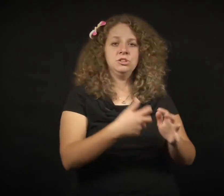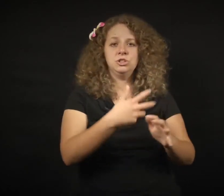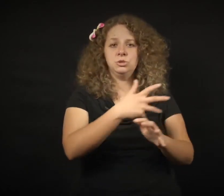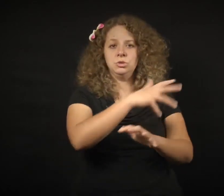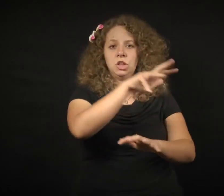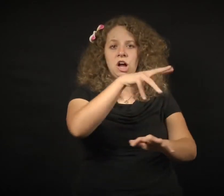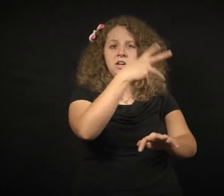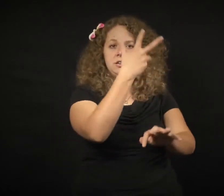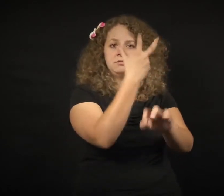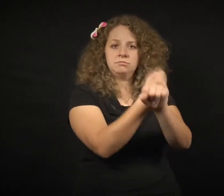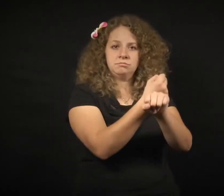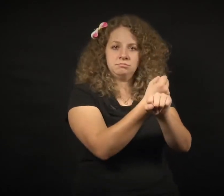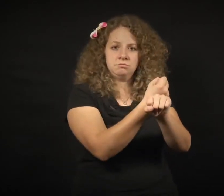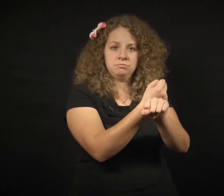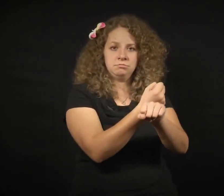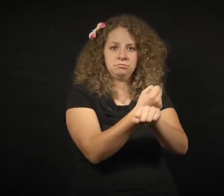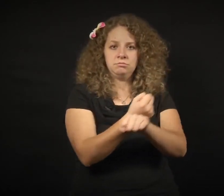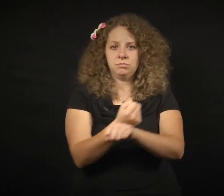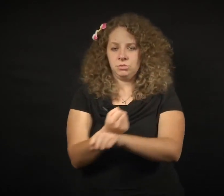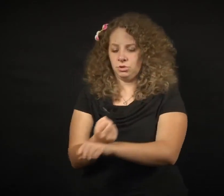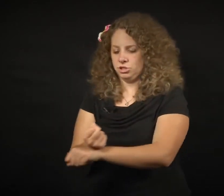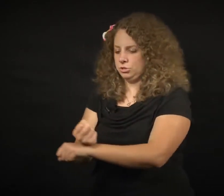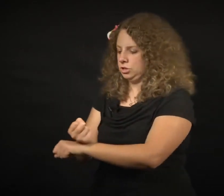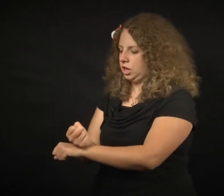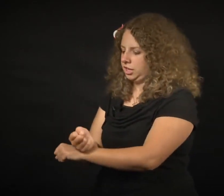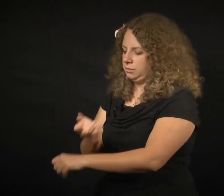To lock, or to lock up.